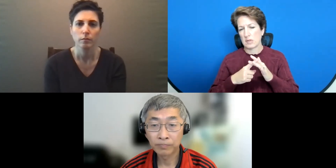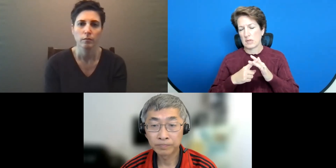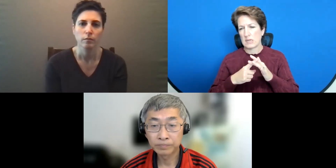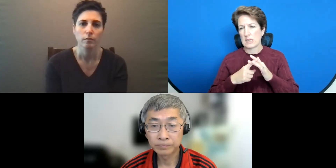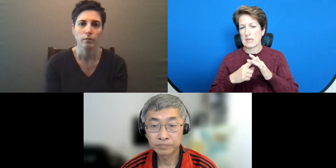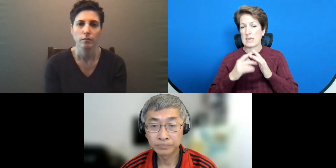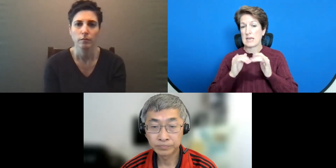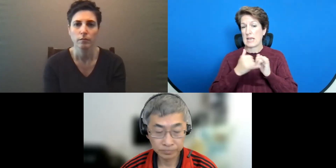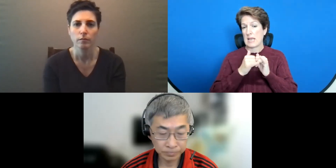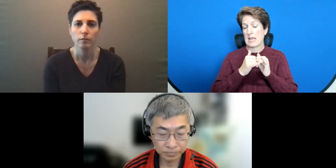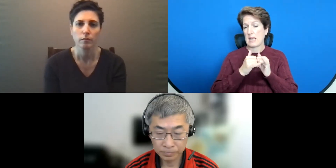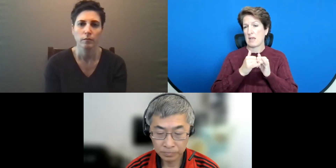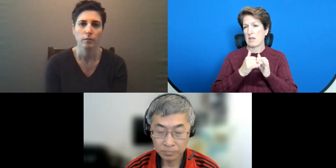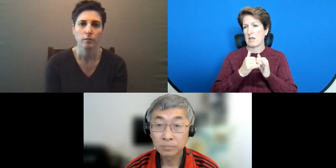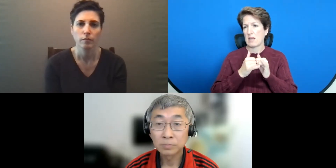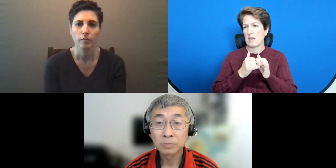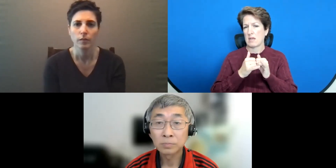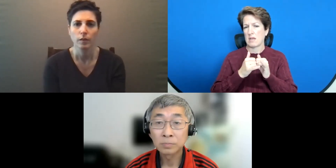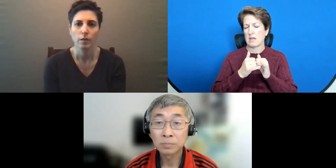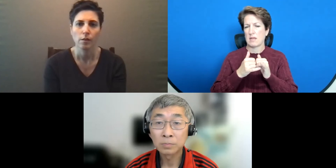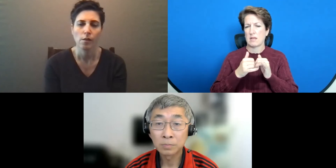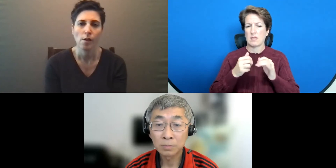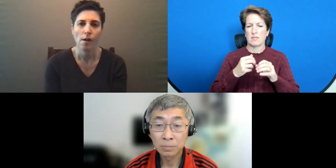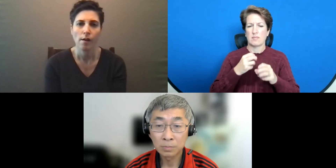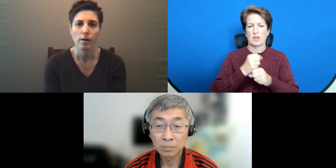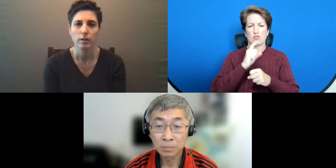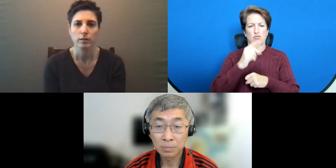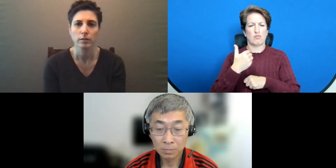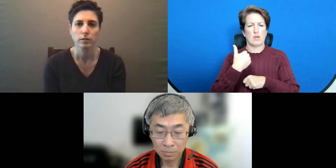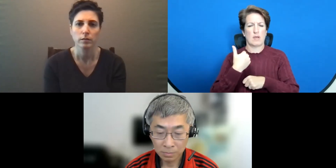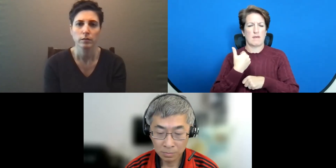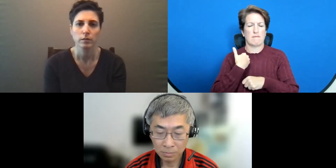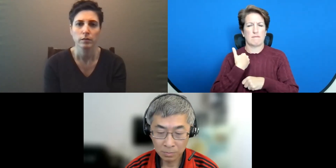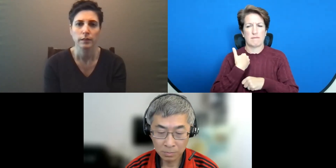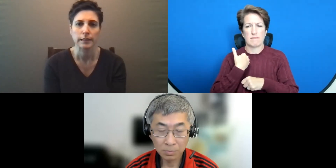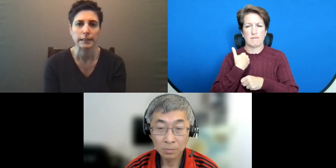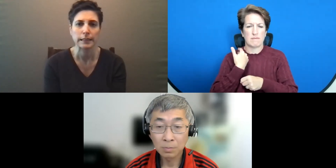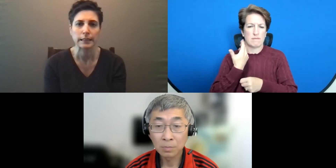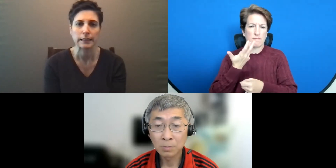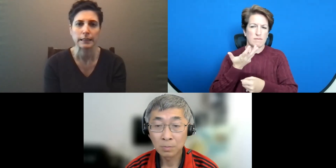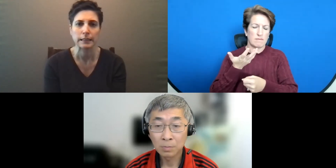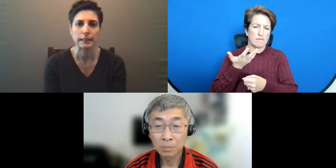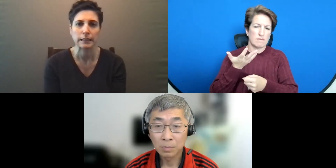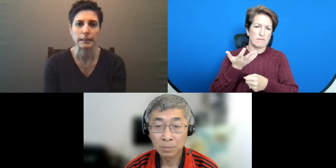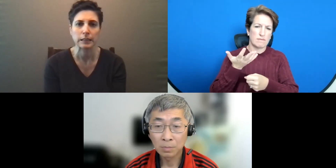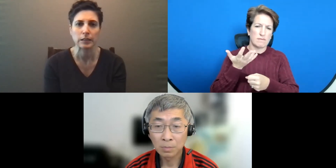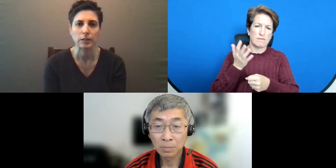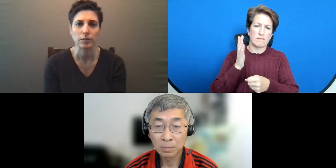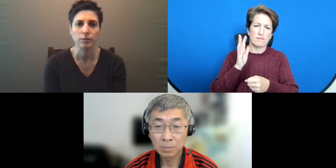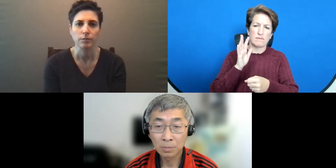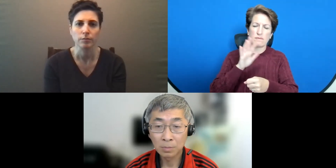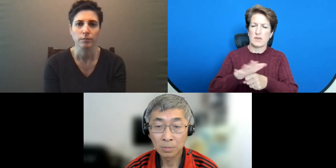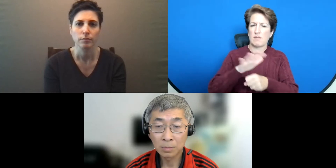coverage before we actually extend an invitation to everyone to